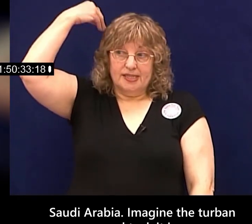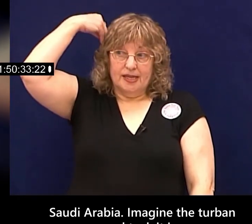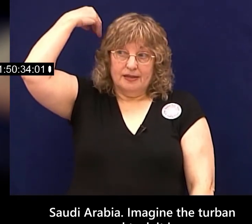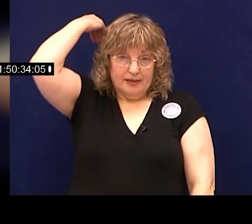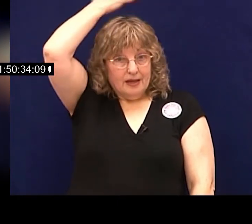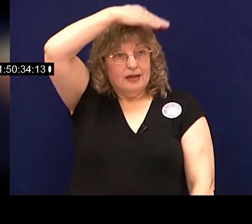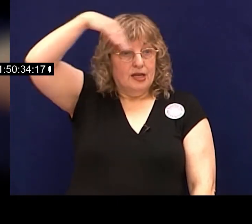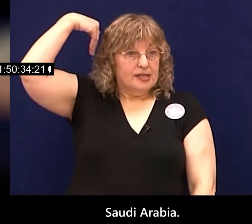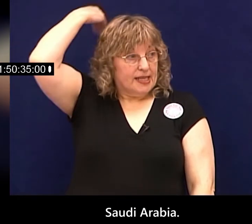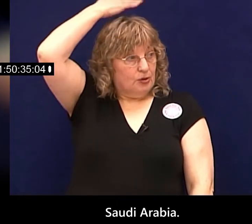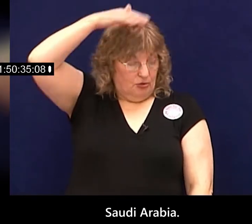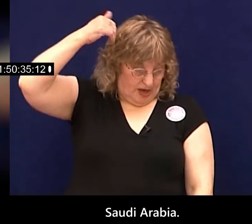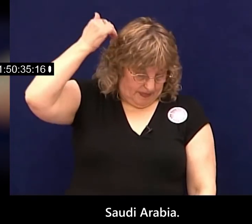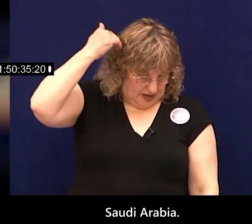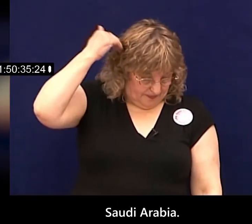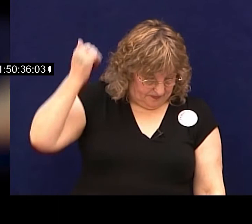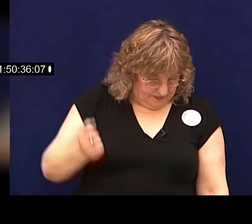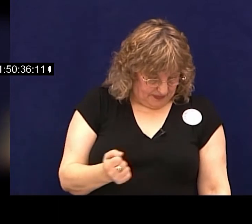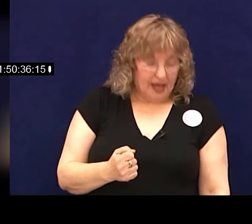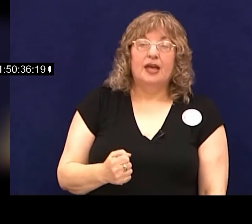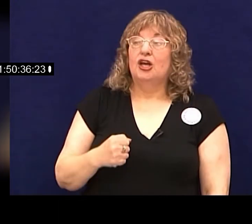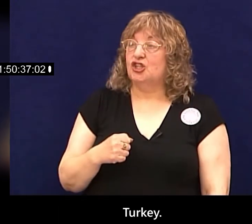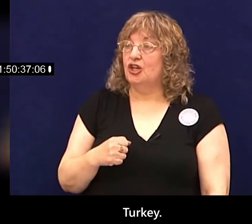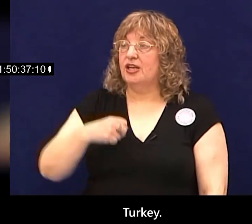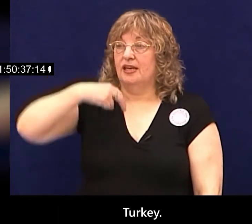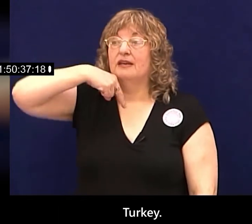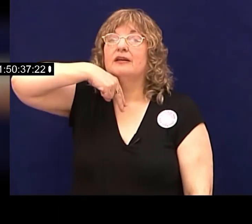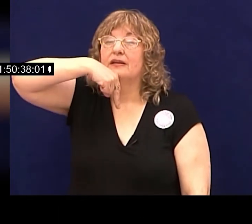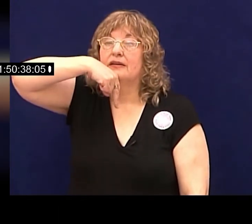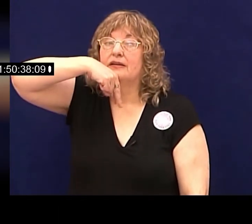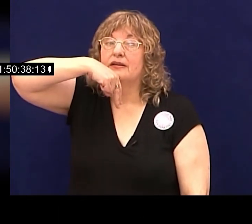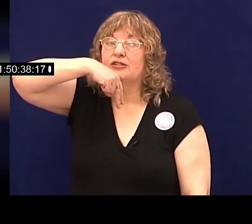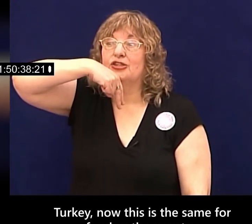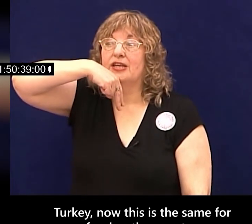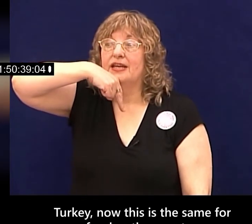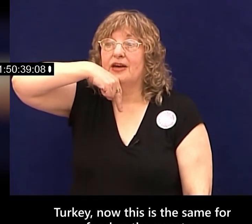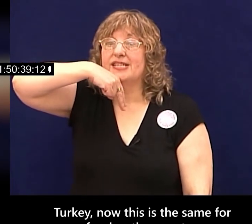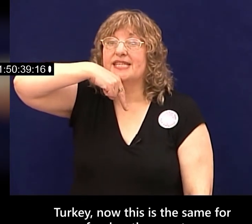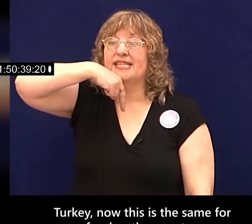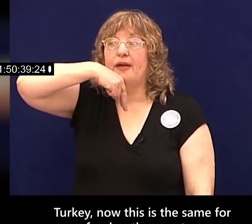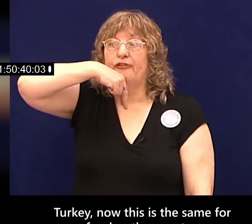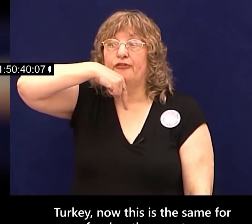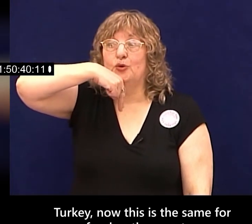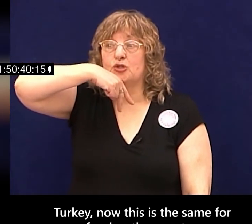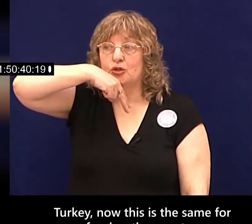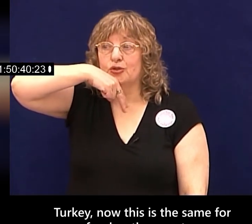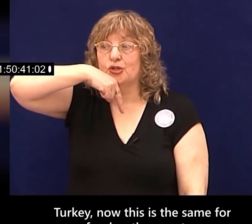in. Saudi Arabia. Turkey. Turkey. Now this is the same for food or the